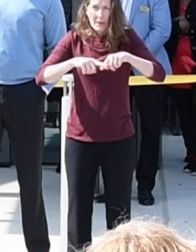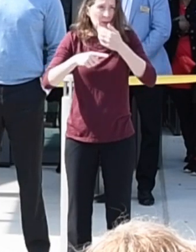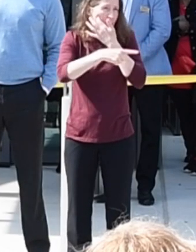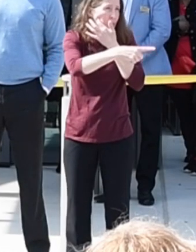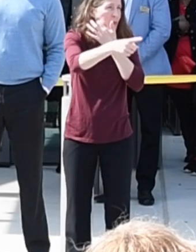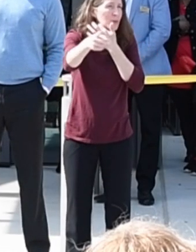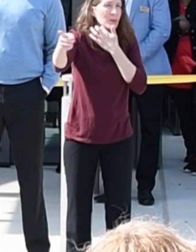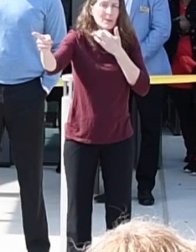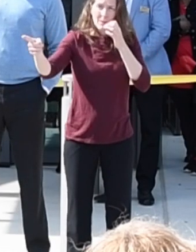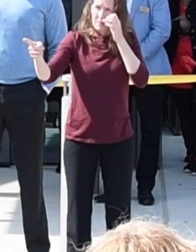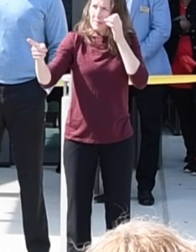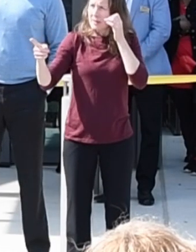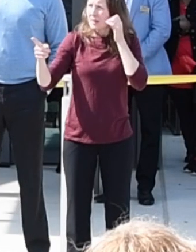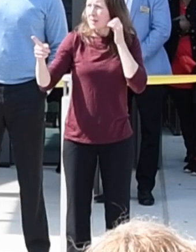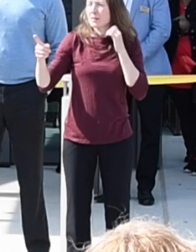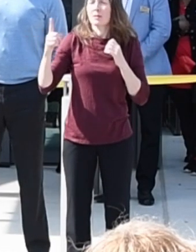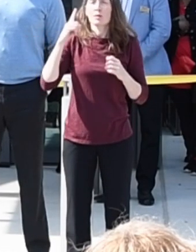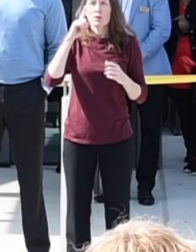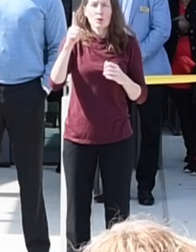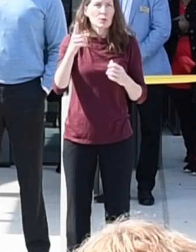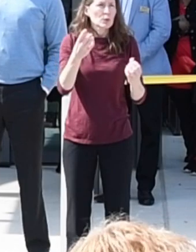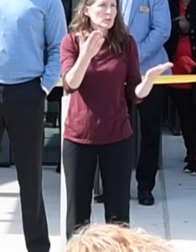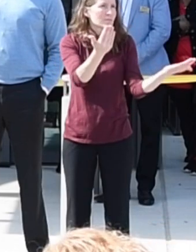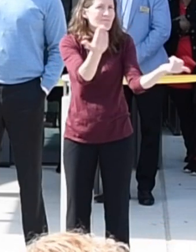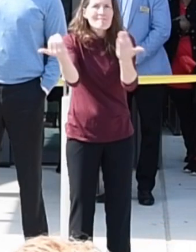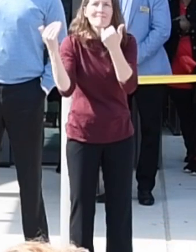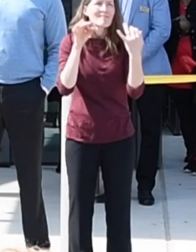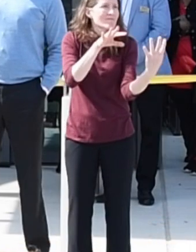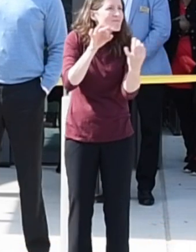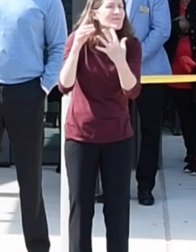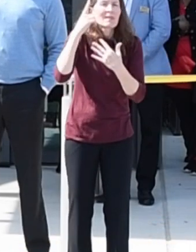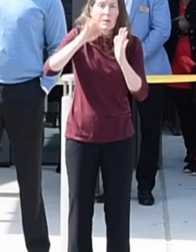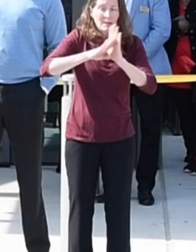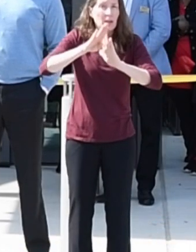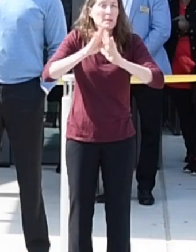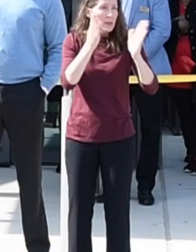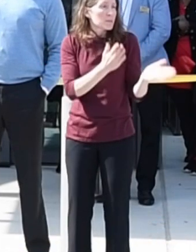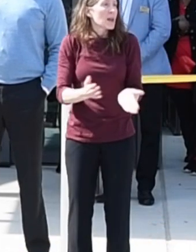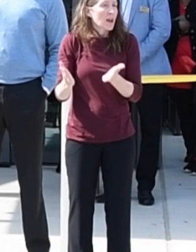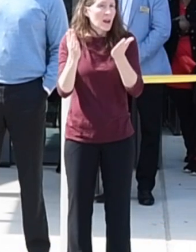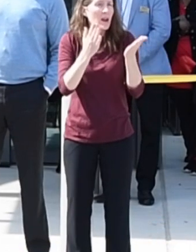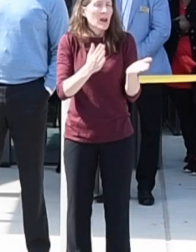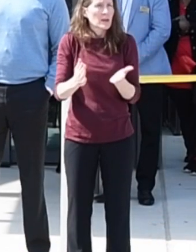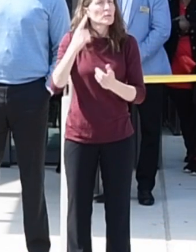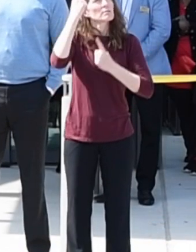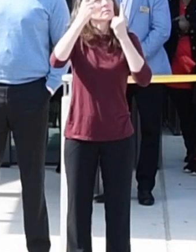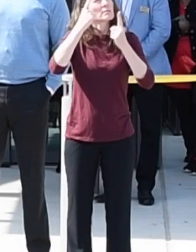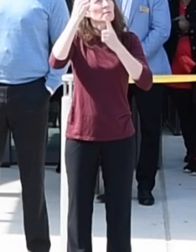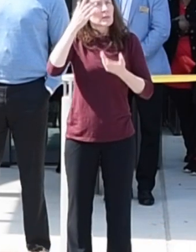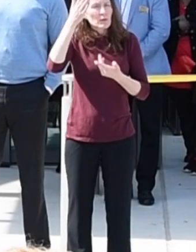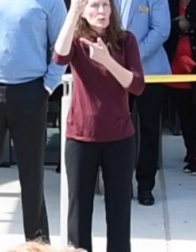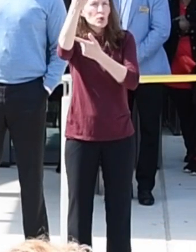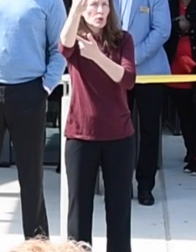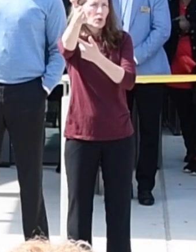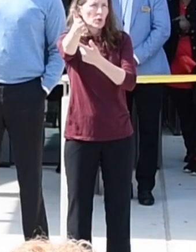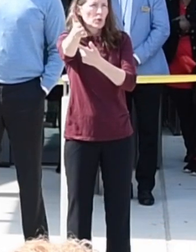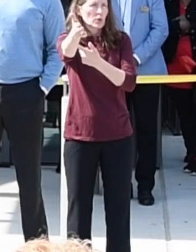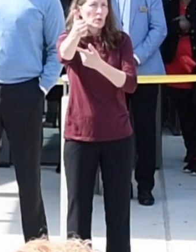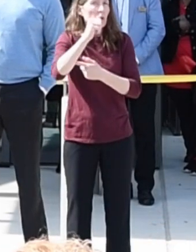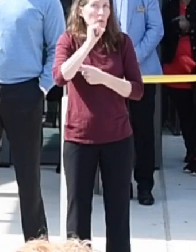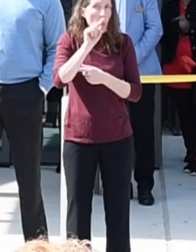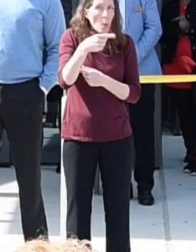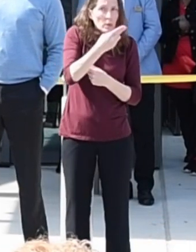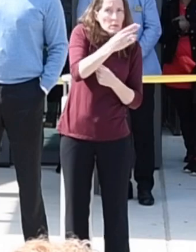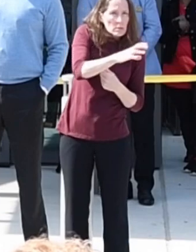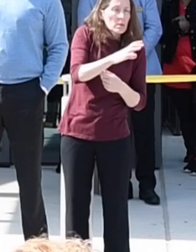to engage you in developing this plan, which looks to the future of not just Howard County,